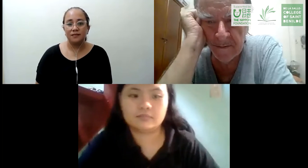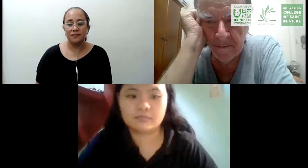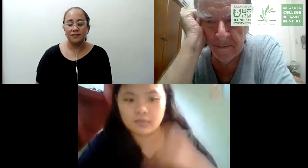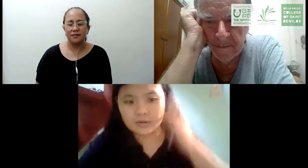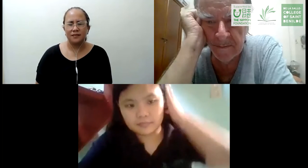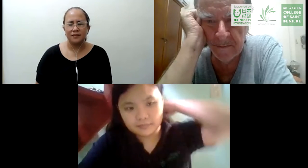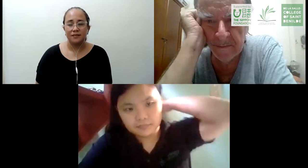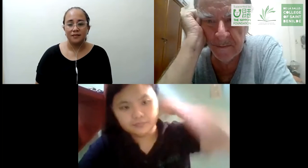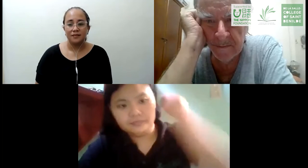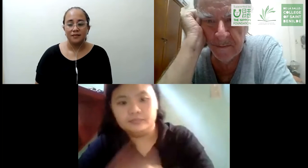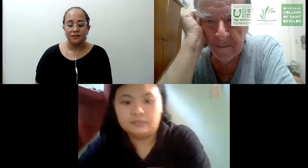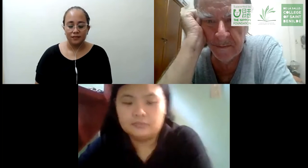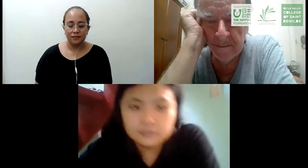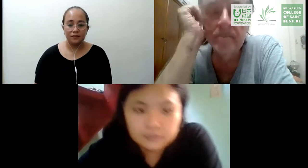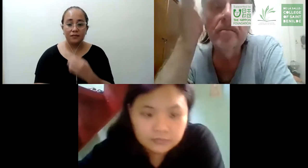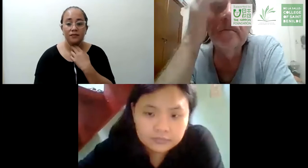Can you spotlight Shaq?